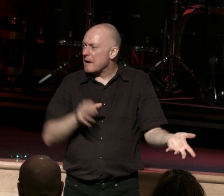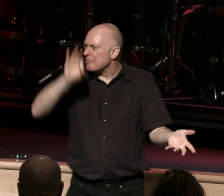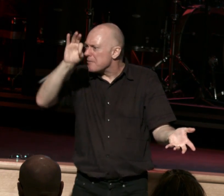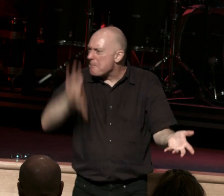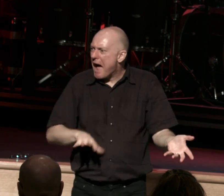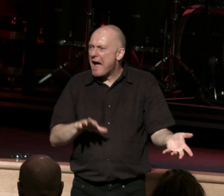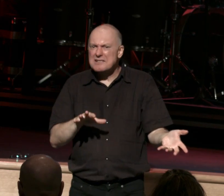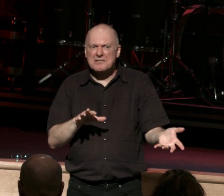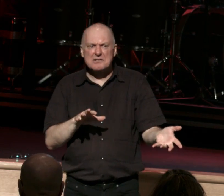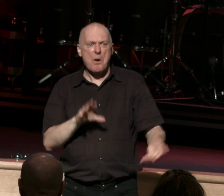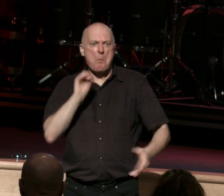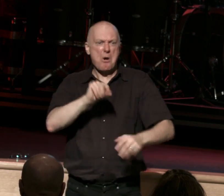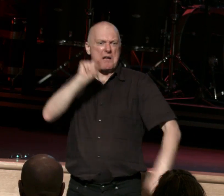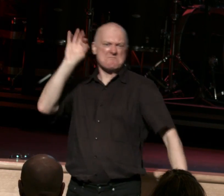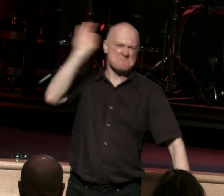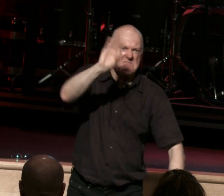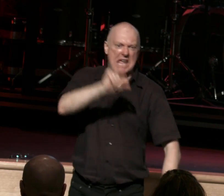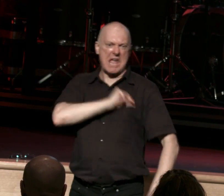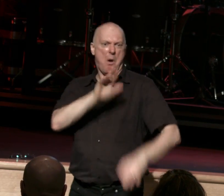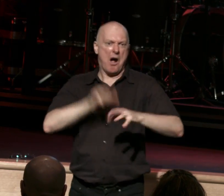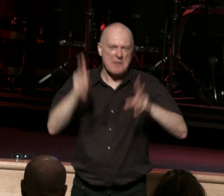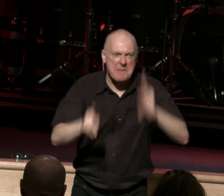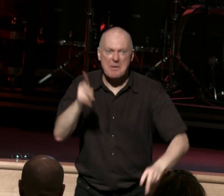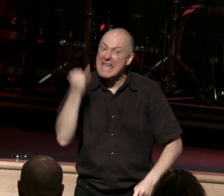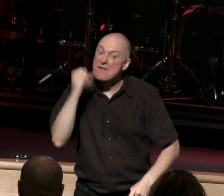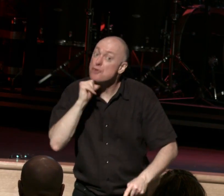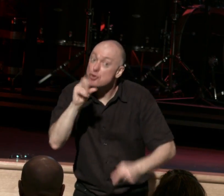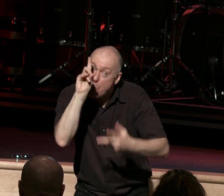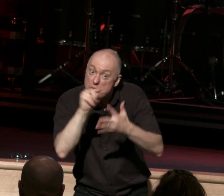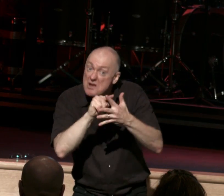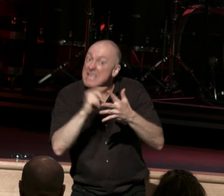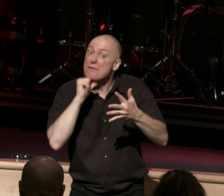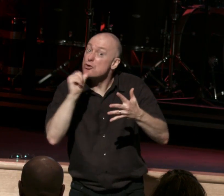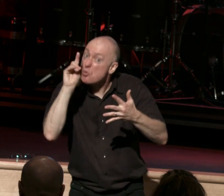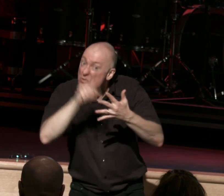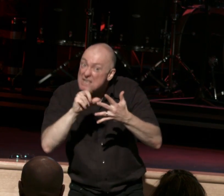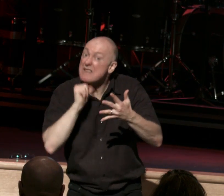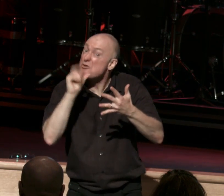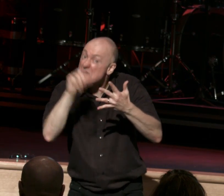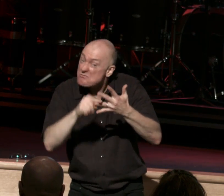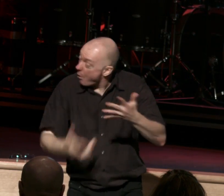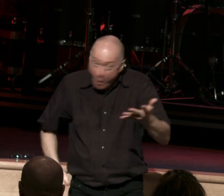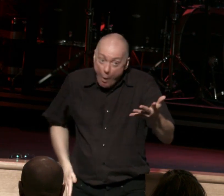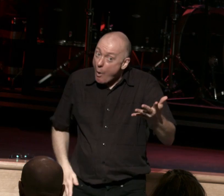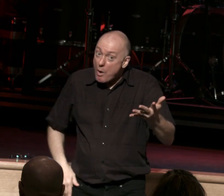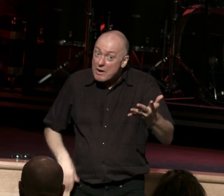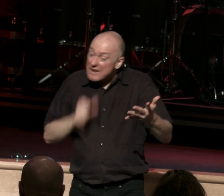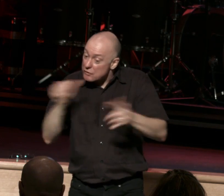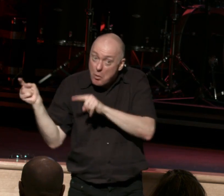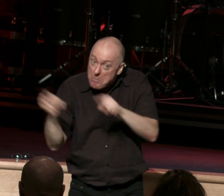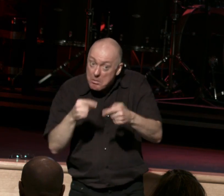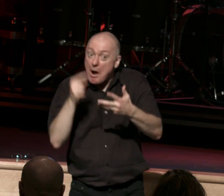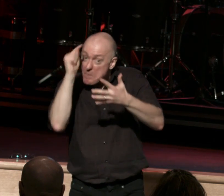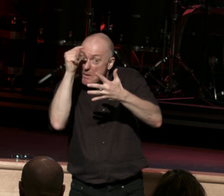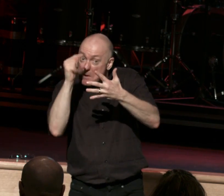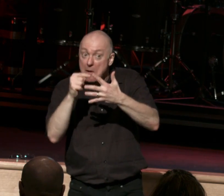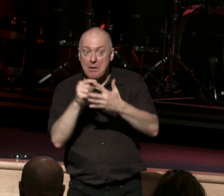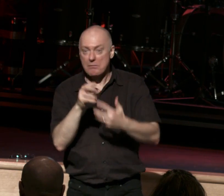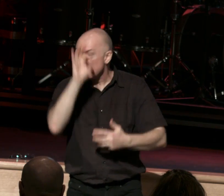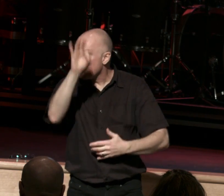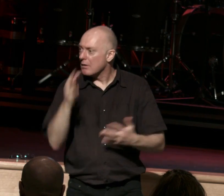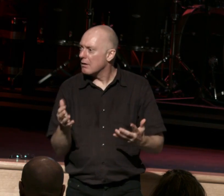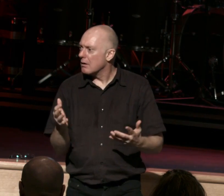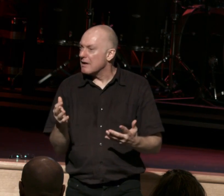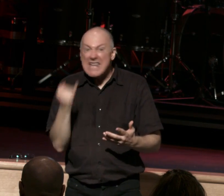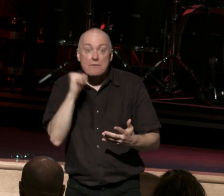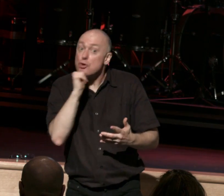and the ministers are heaping guilt upon the people. And if you don't do this, then God doesn't like you anymore. And if you don't attend here at this time, then you've